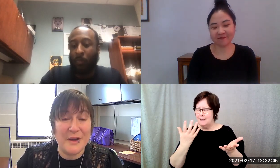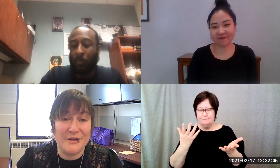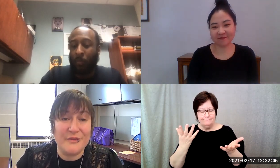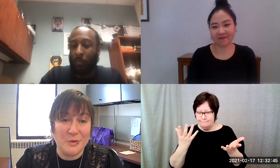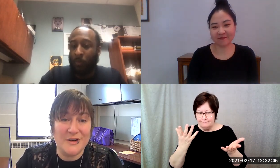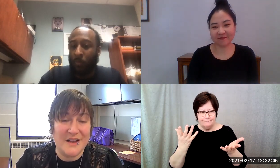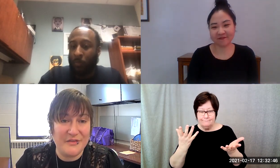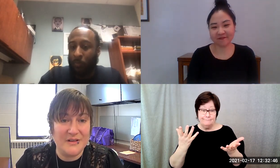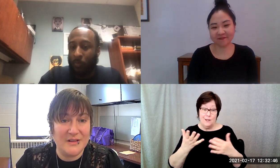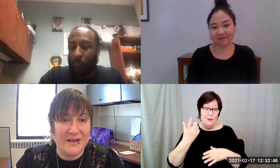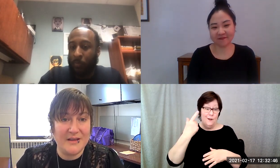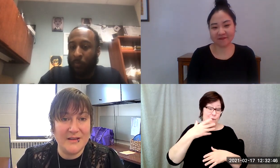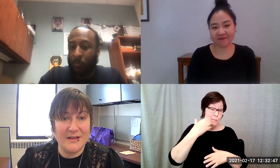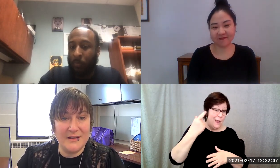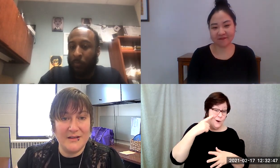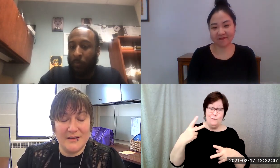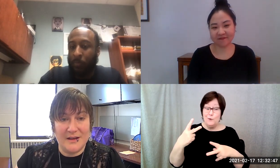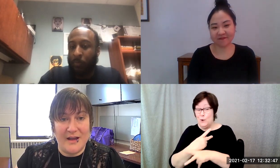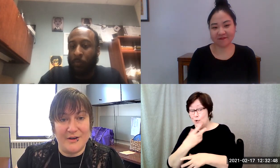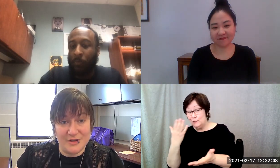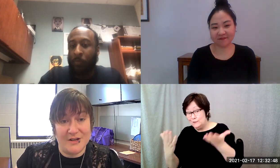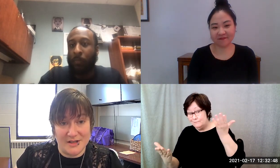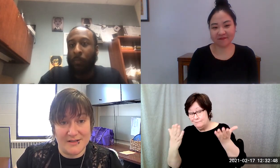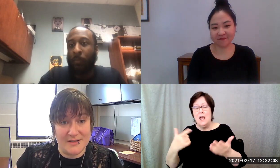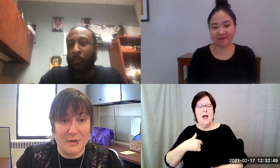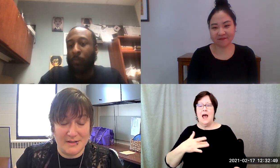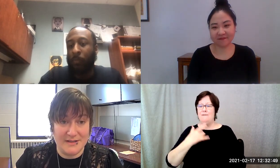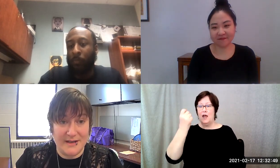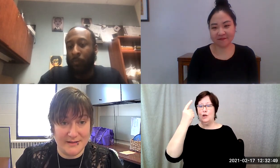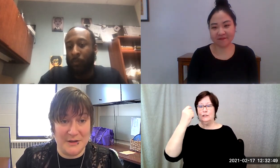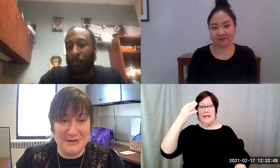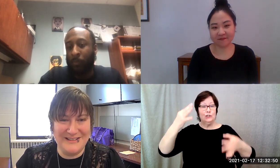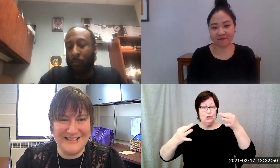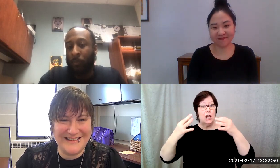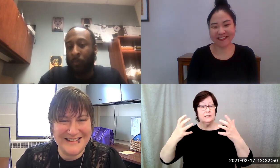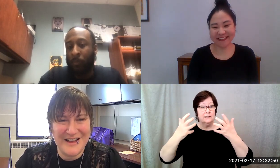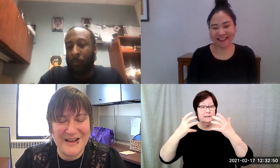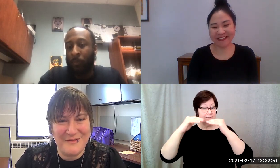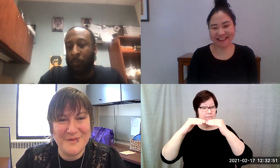it's for better or for worse, I feel like I understand justice and want to see it.